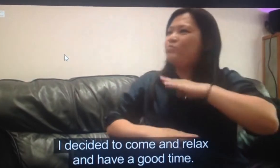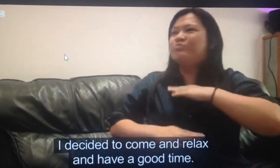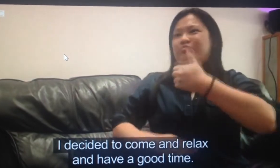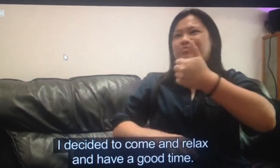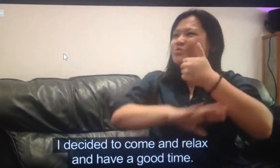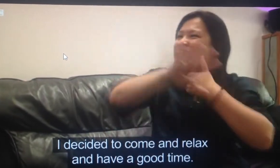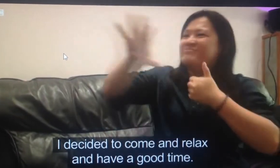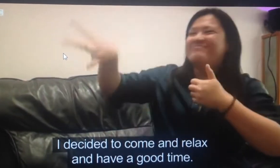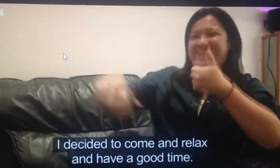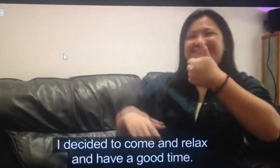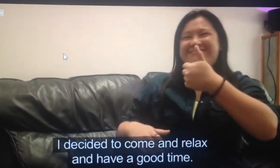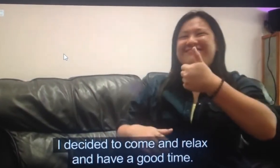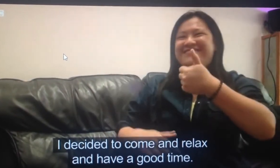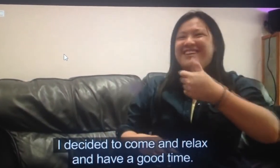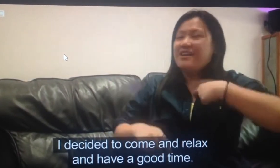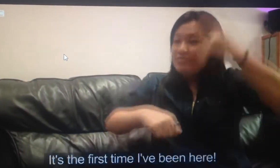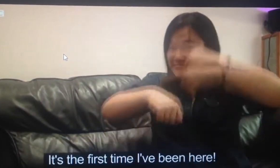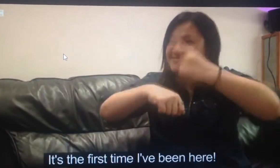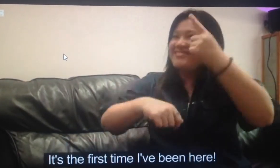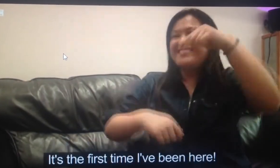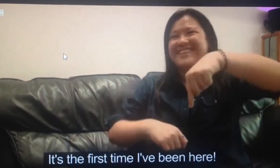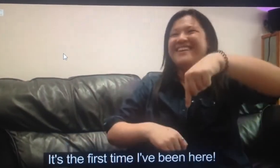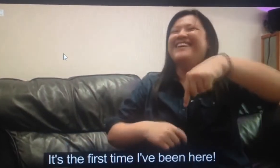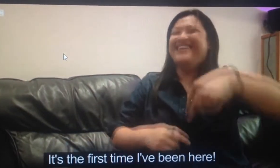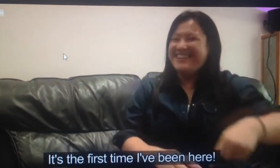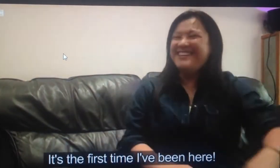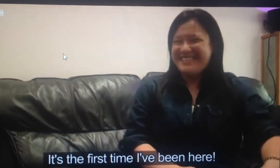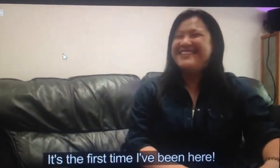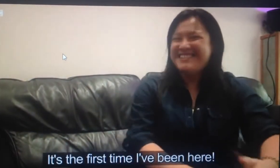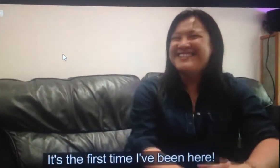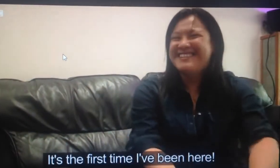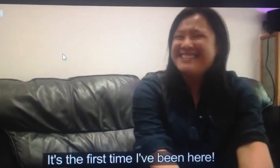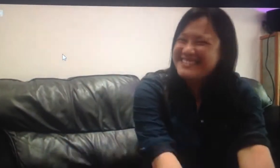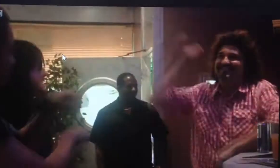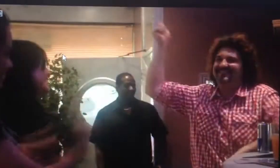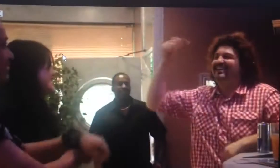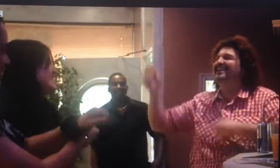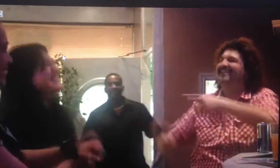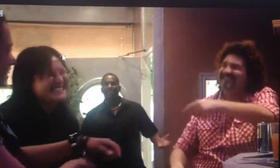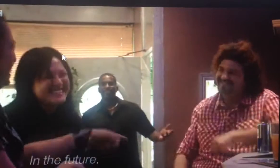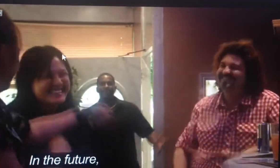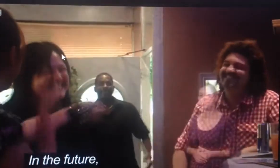it's